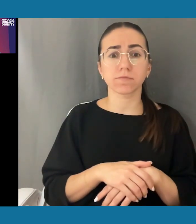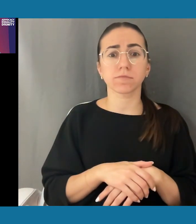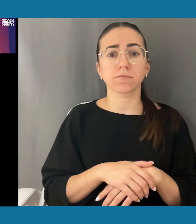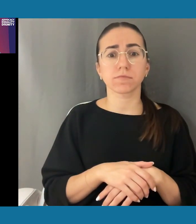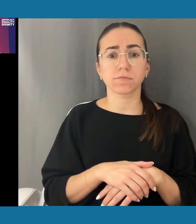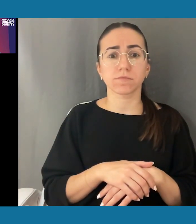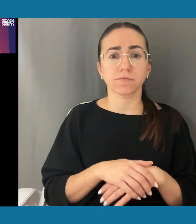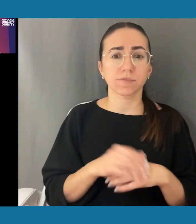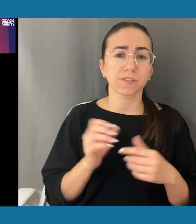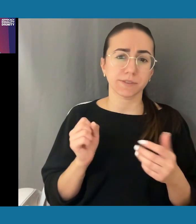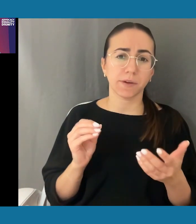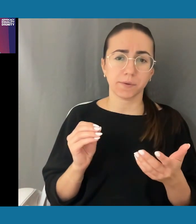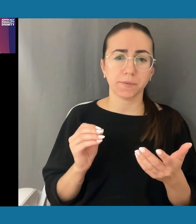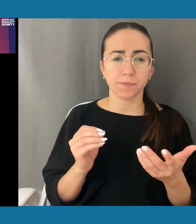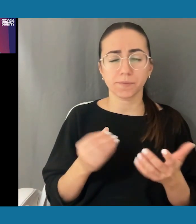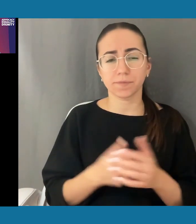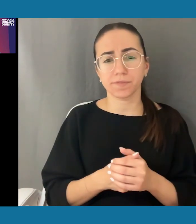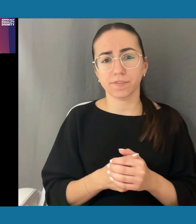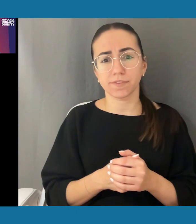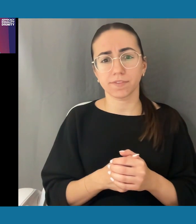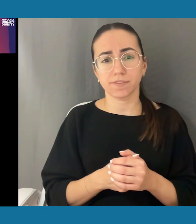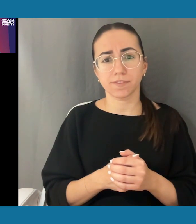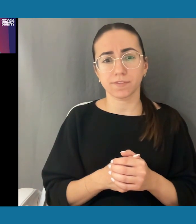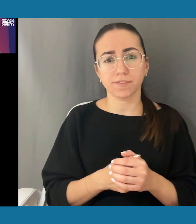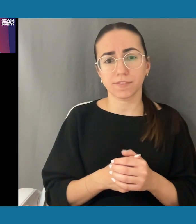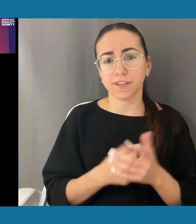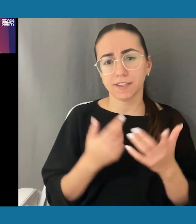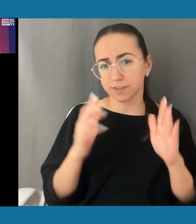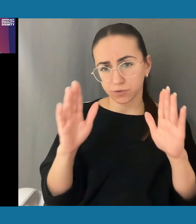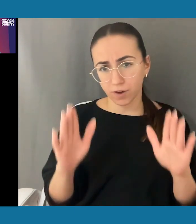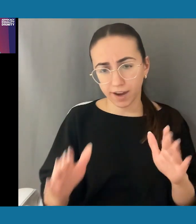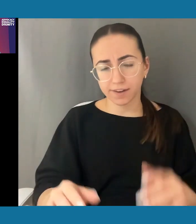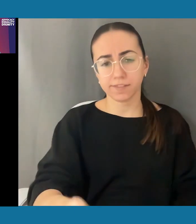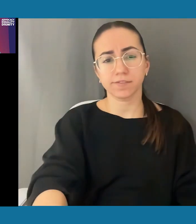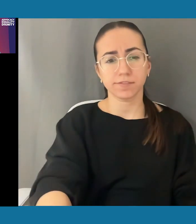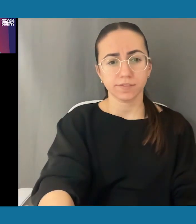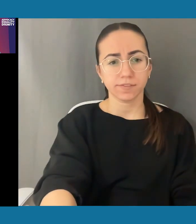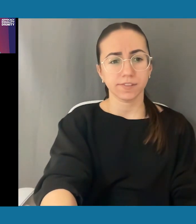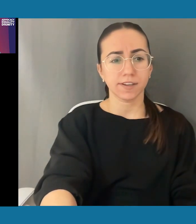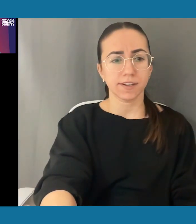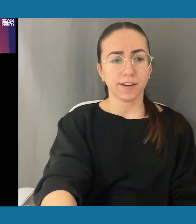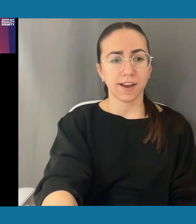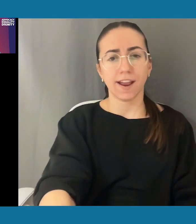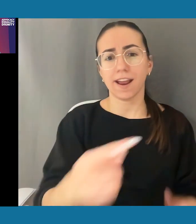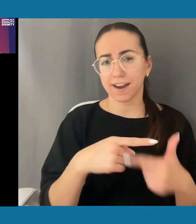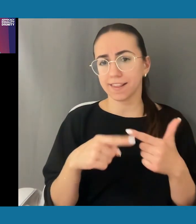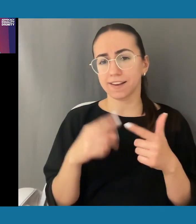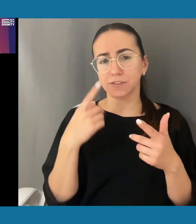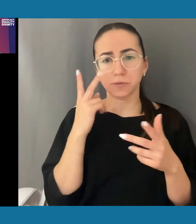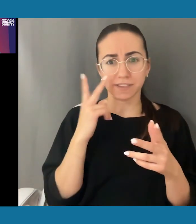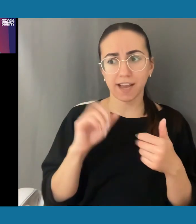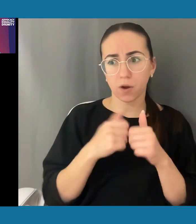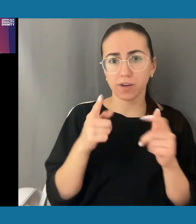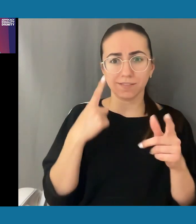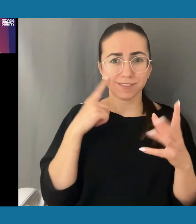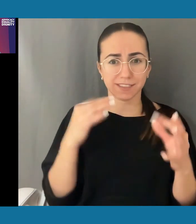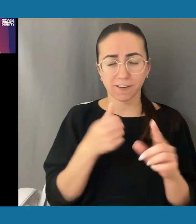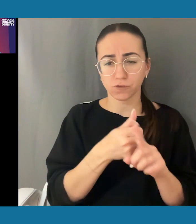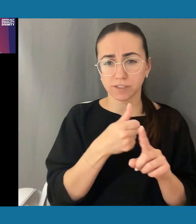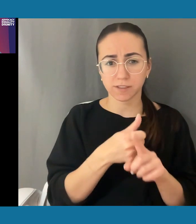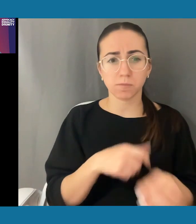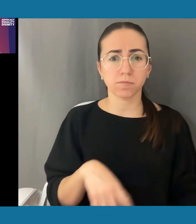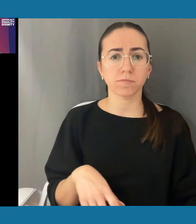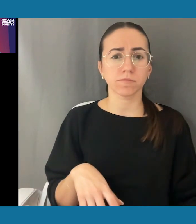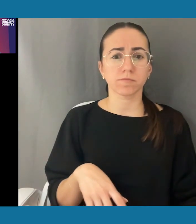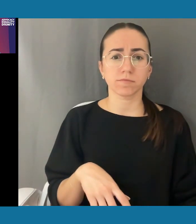decision maker. And just he makes decisions a little bit differently. And but you know, his situation that is maybe a